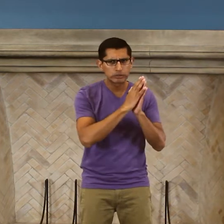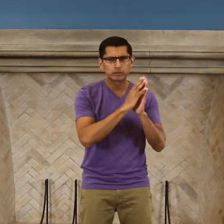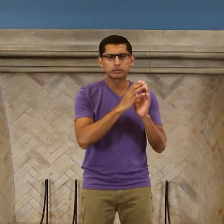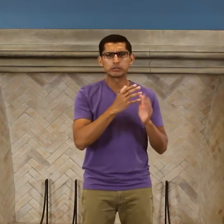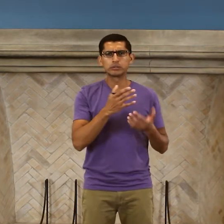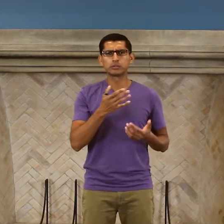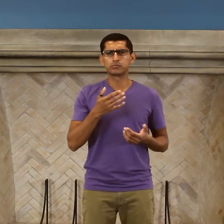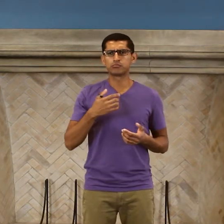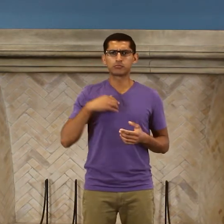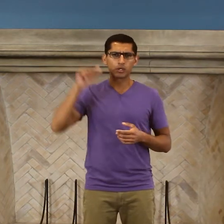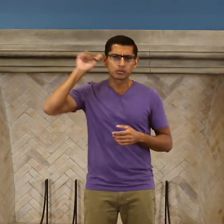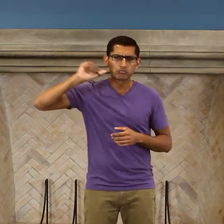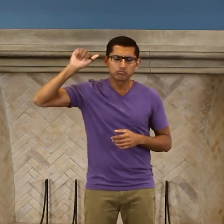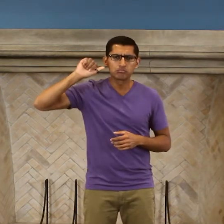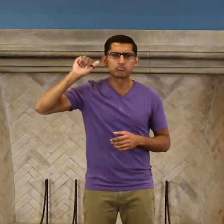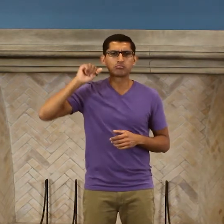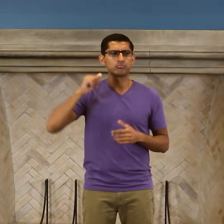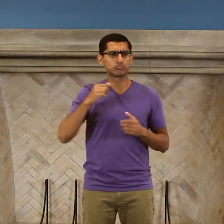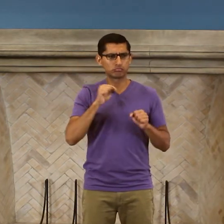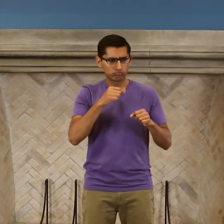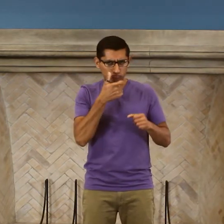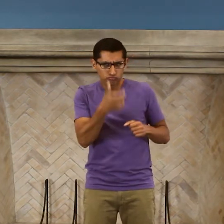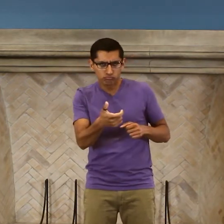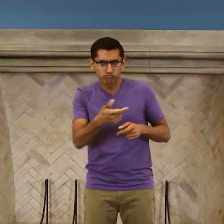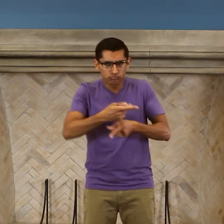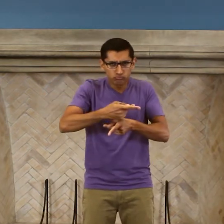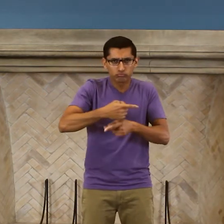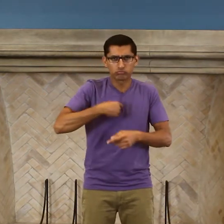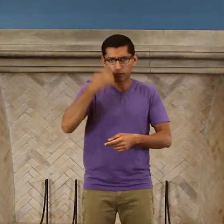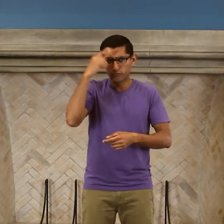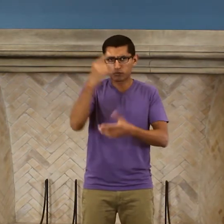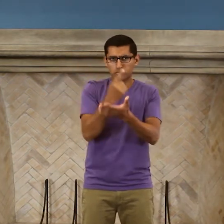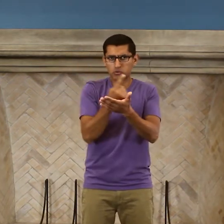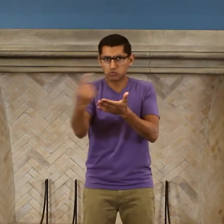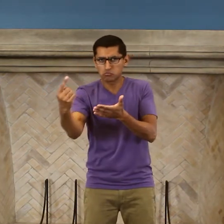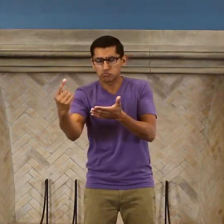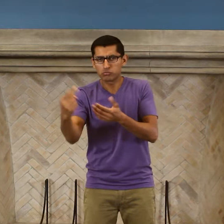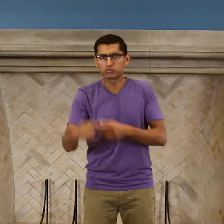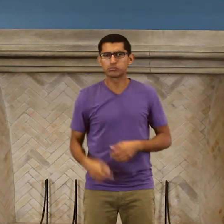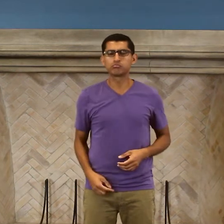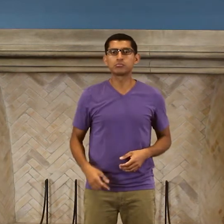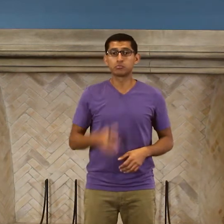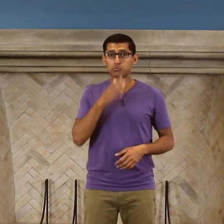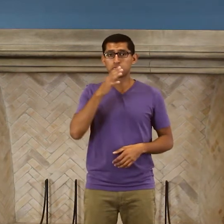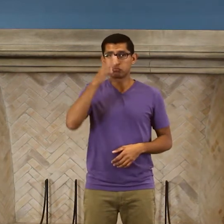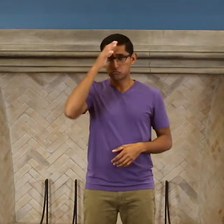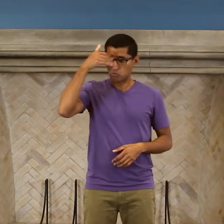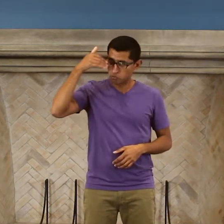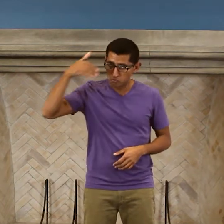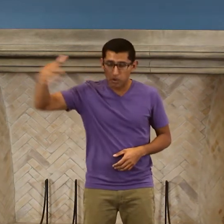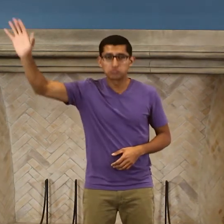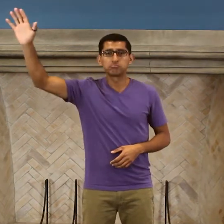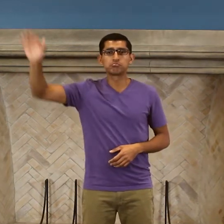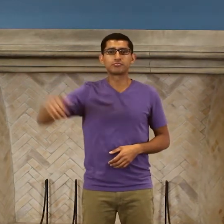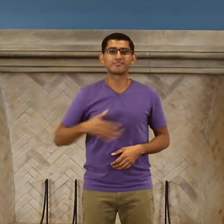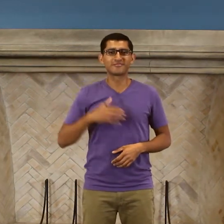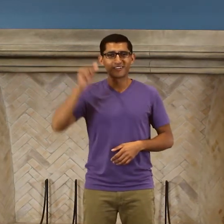My parents had asked my aunt if she could watch me, take care of me for a week while my parents went